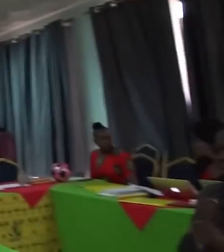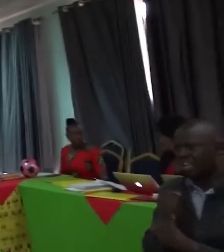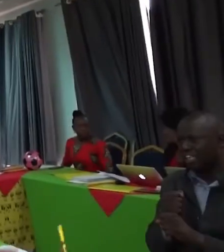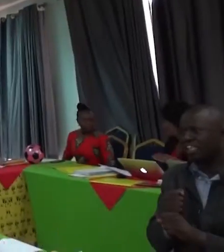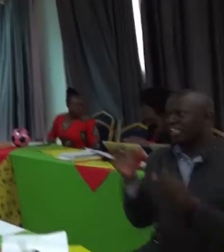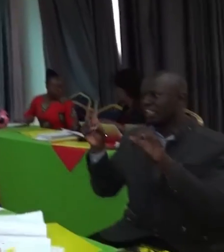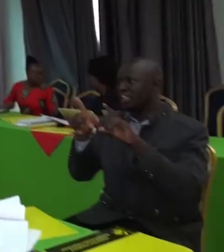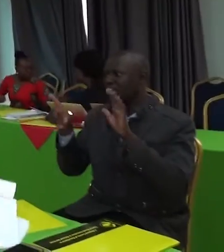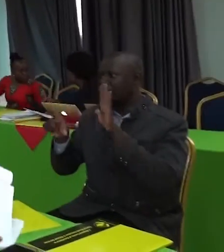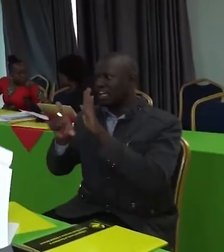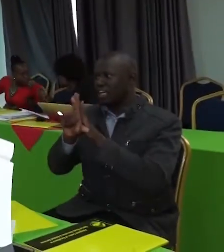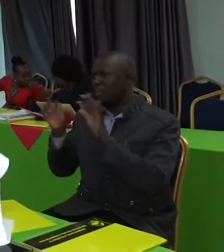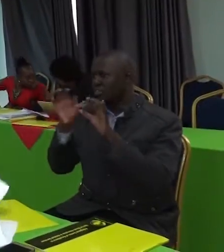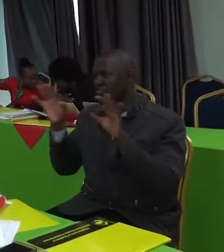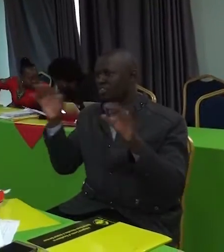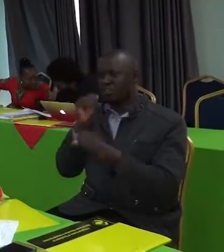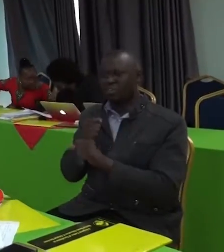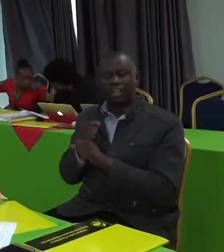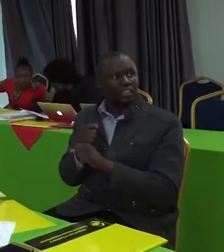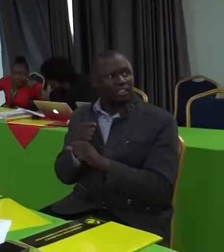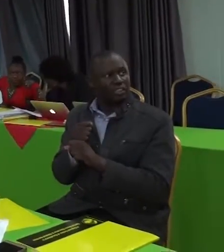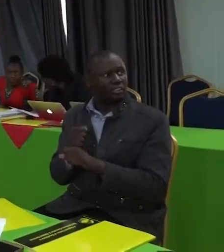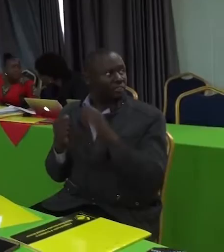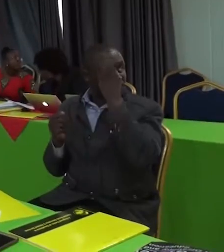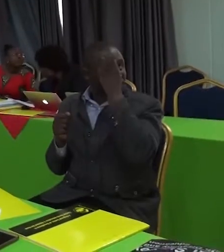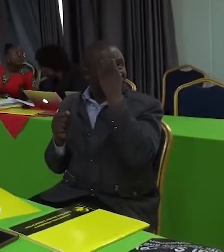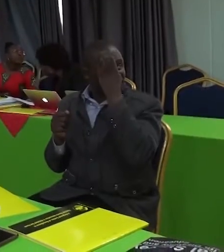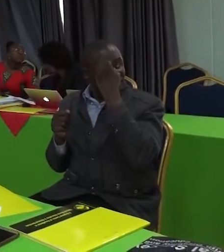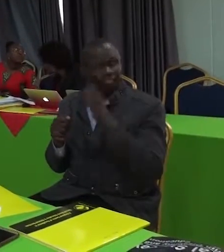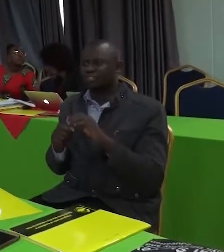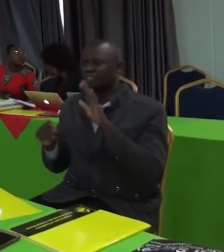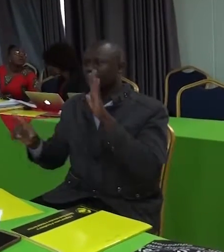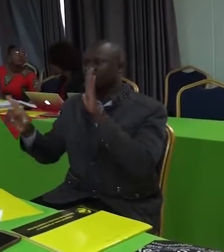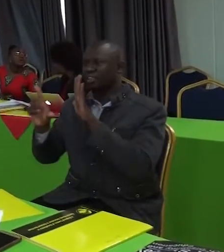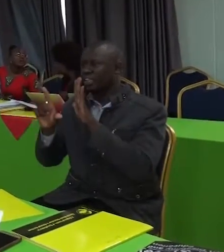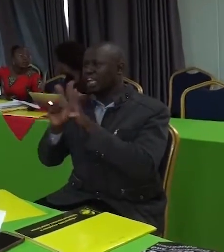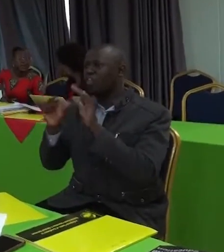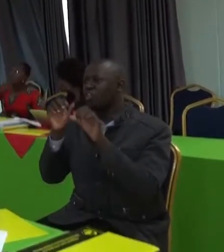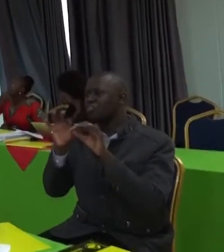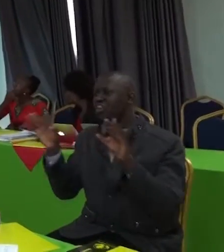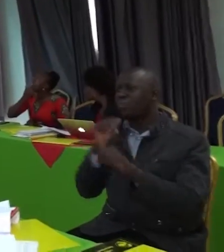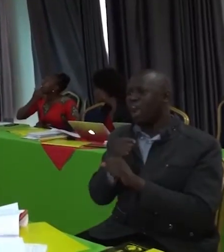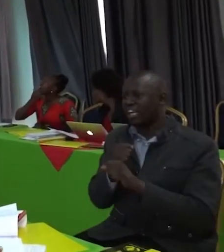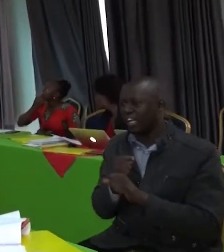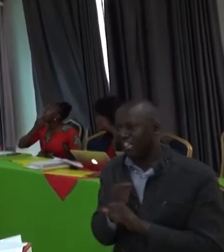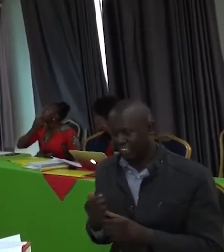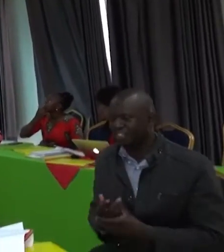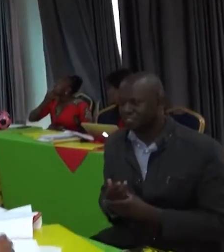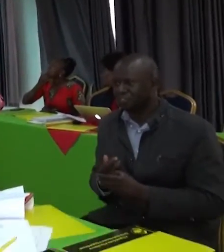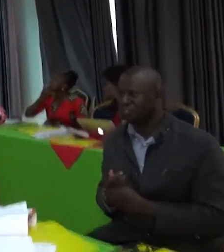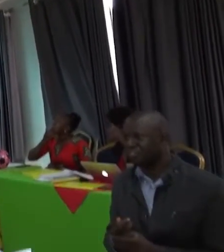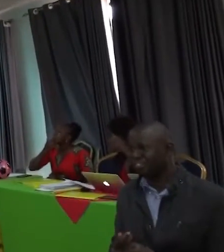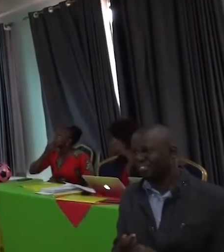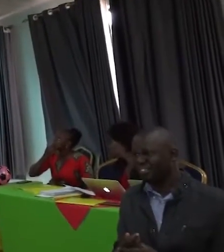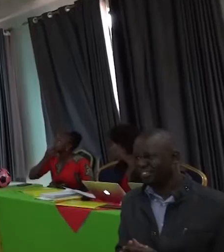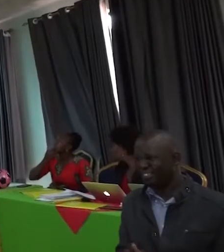Sanoy, we are pressed with time, so I hope you will be within the time because we are beyond time. You're